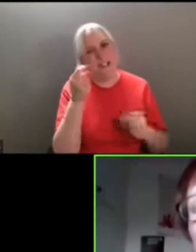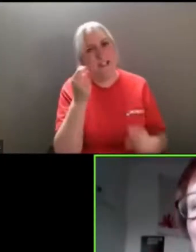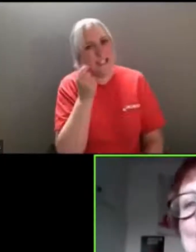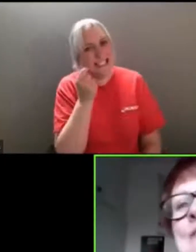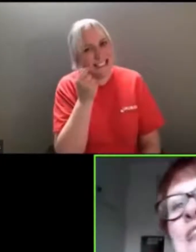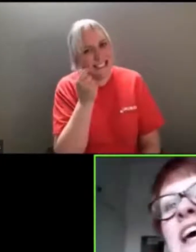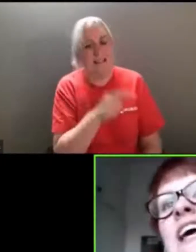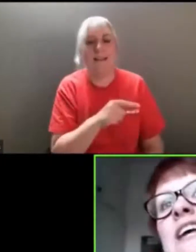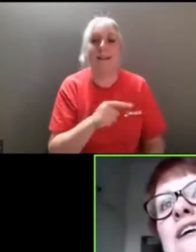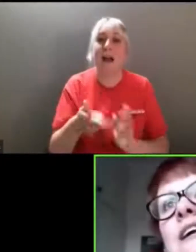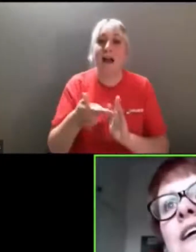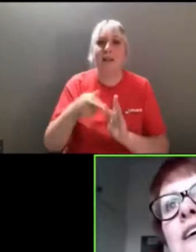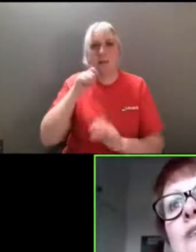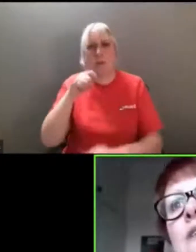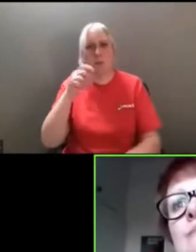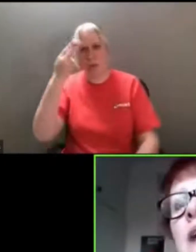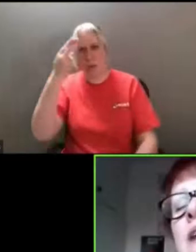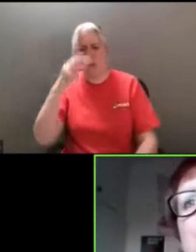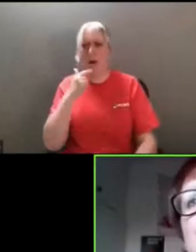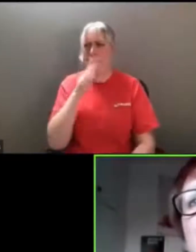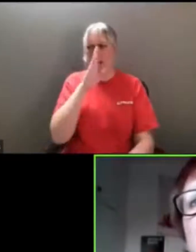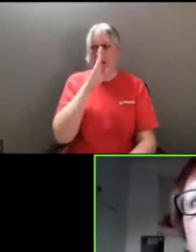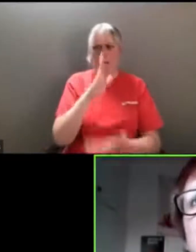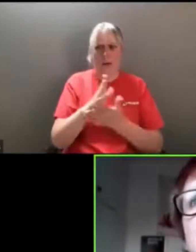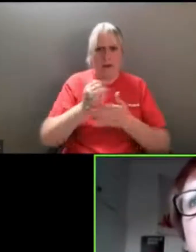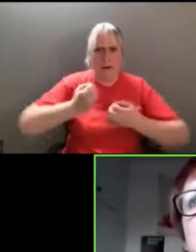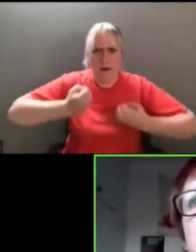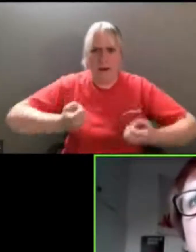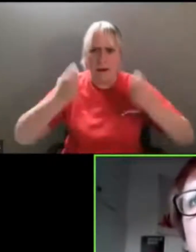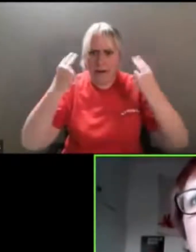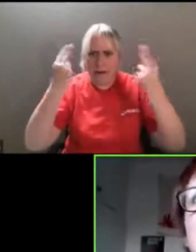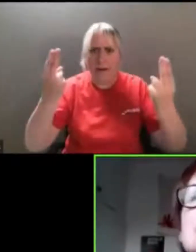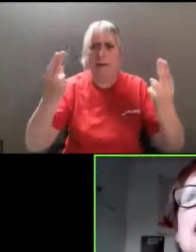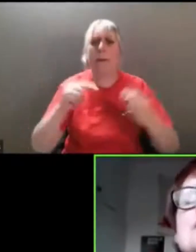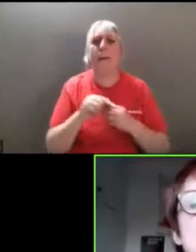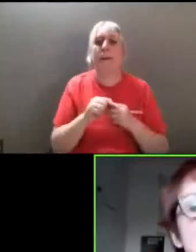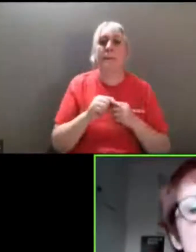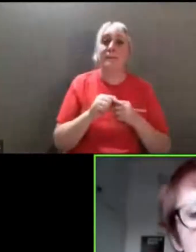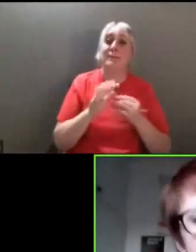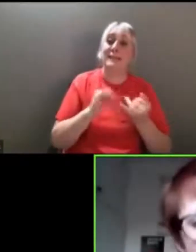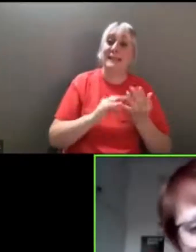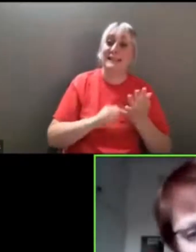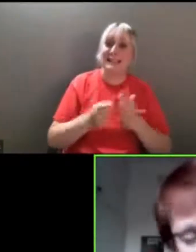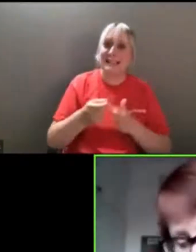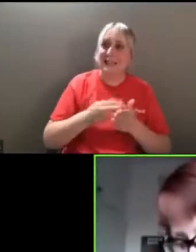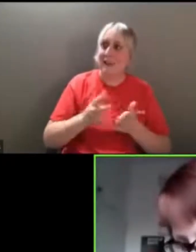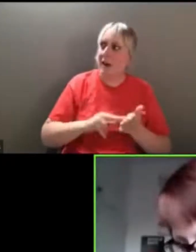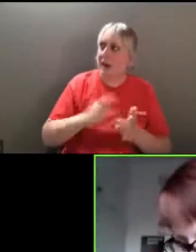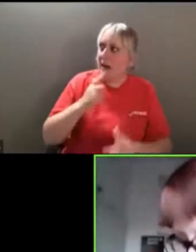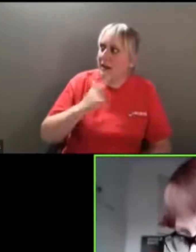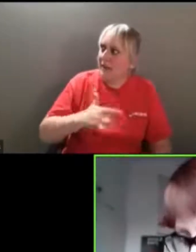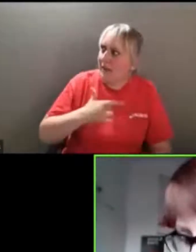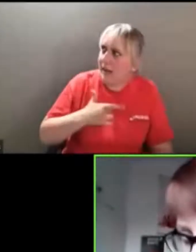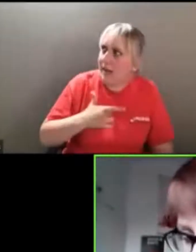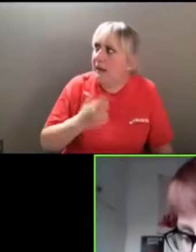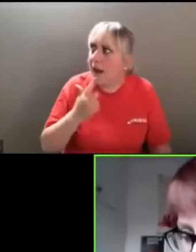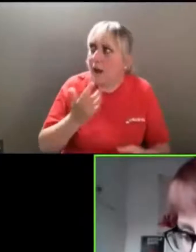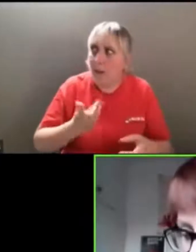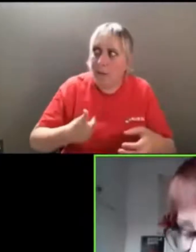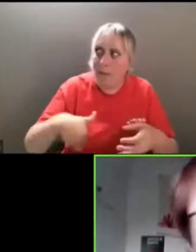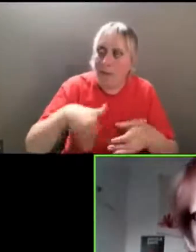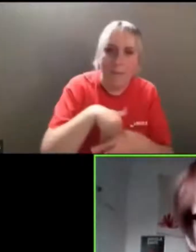thuggish, it made him feel, it gave him a sense of power to take part in it that he'd